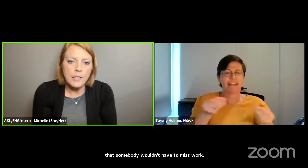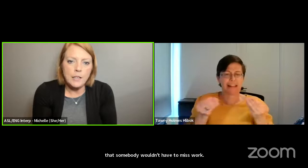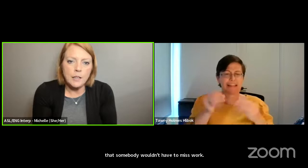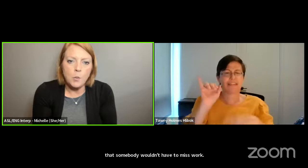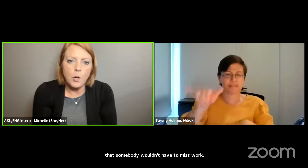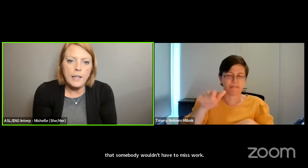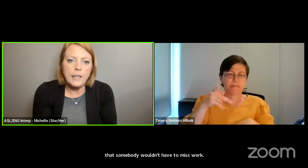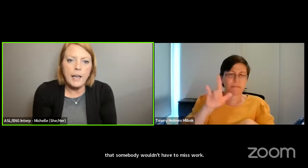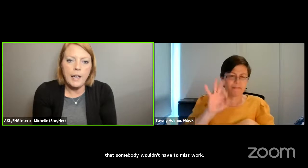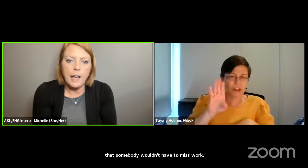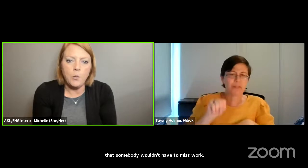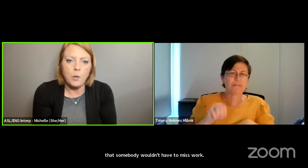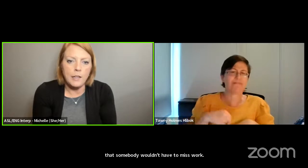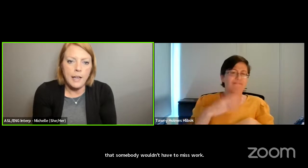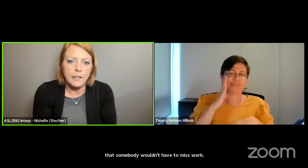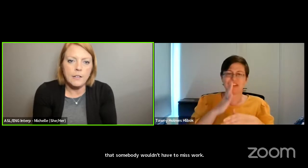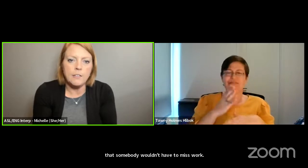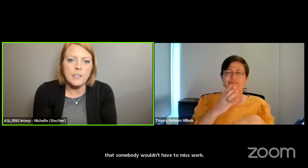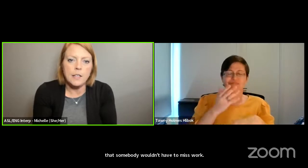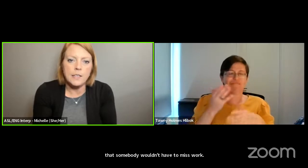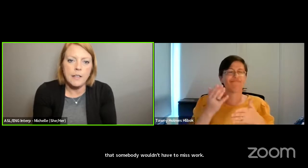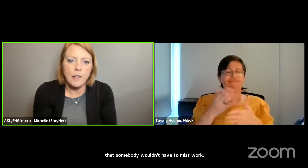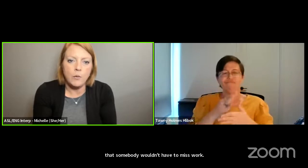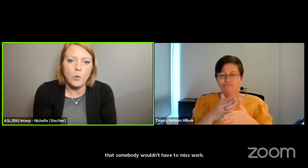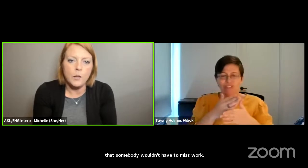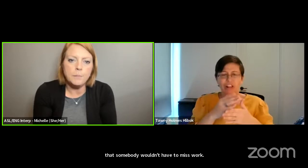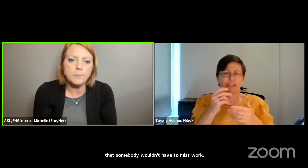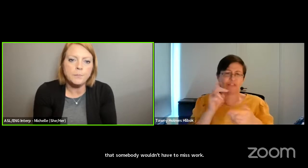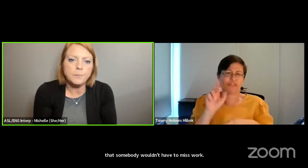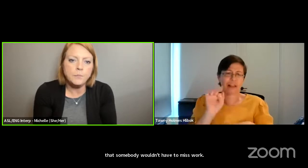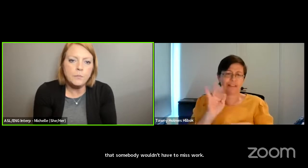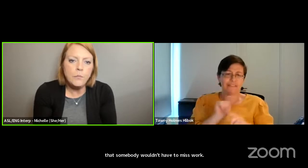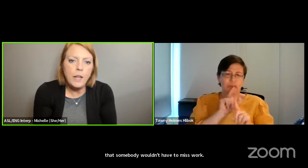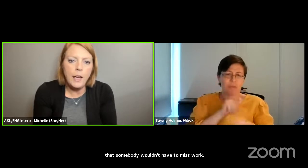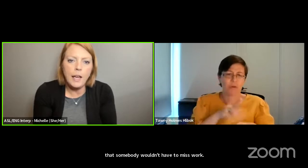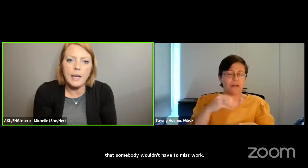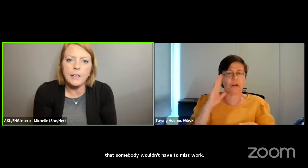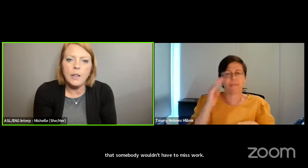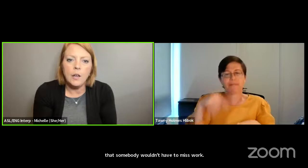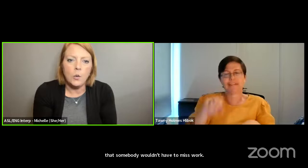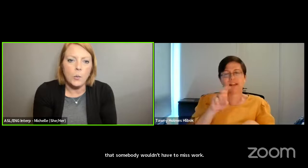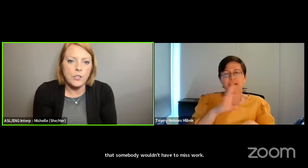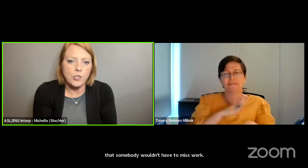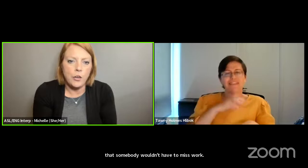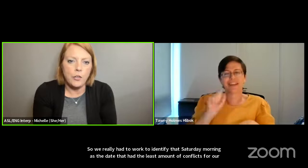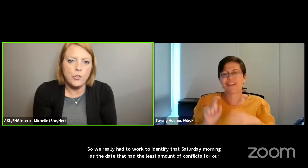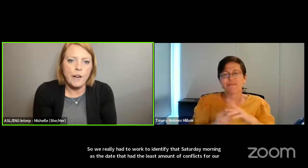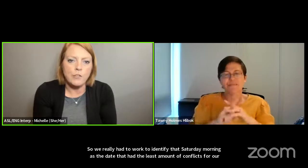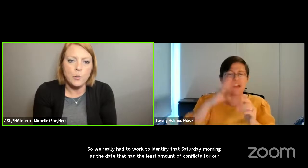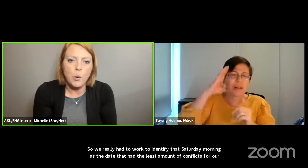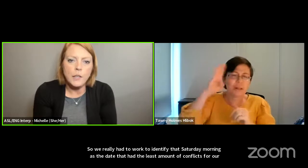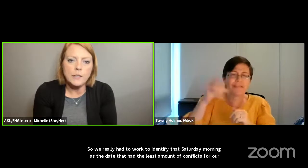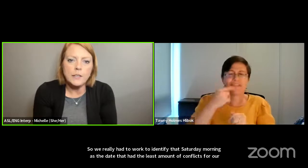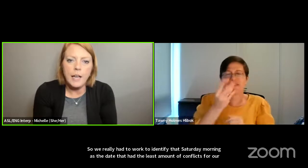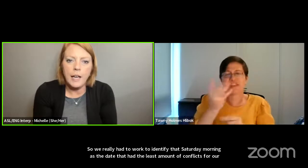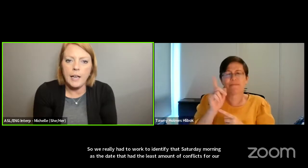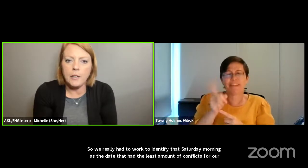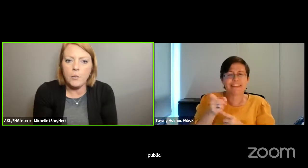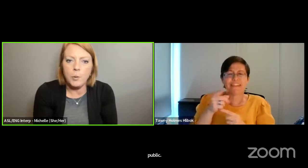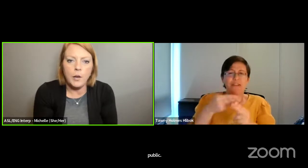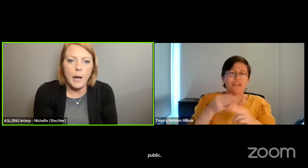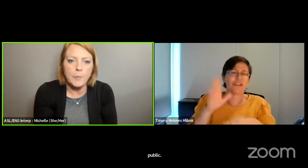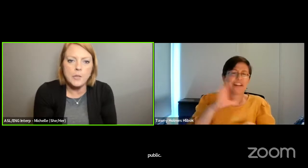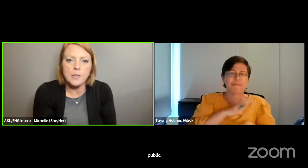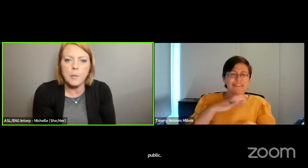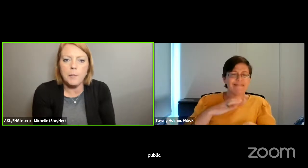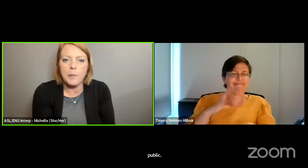be June 18th on the morning, and I will again facilitate that forum, and we can share the draft report,